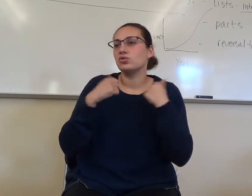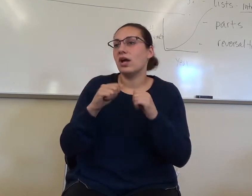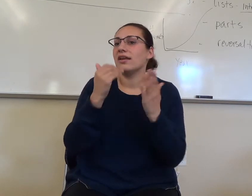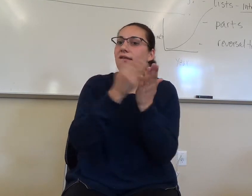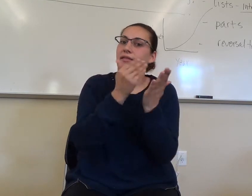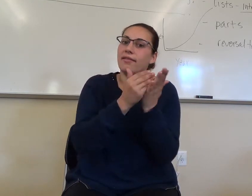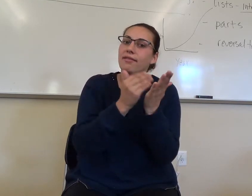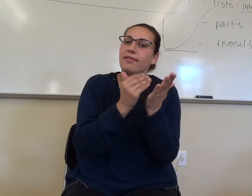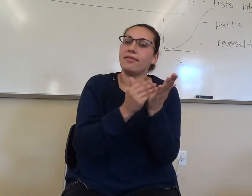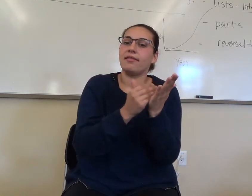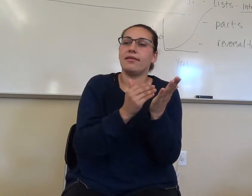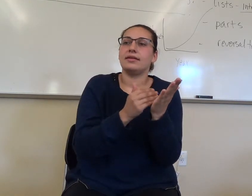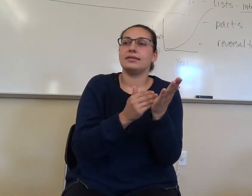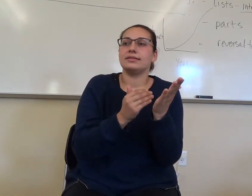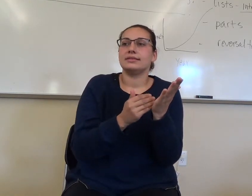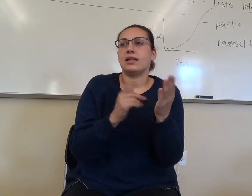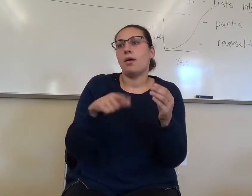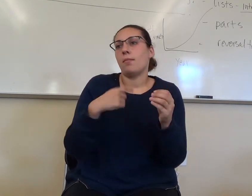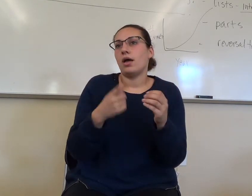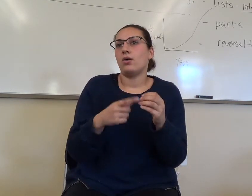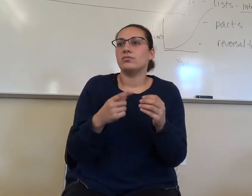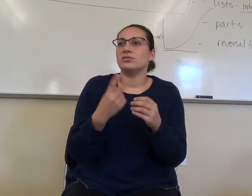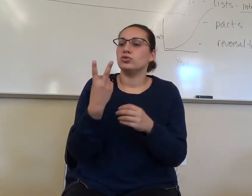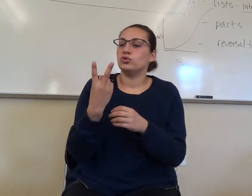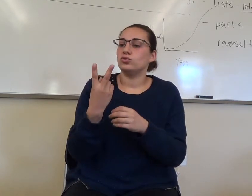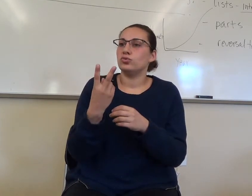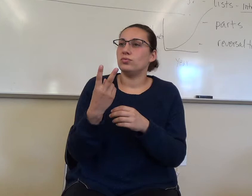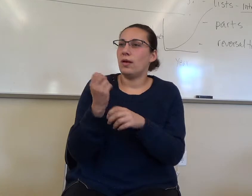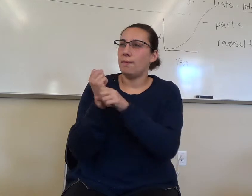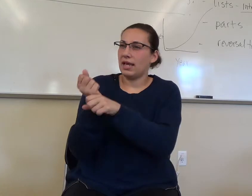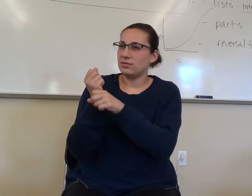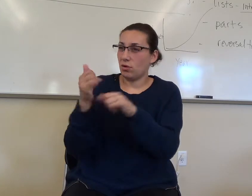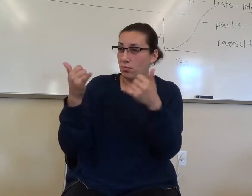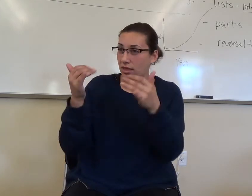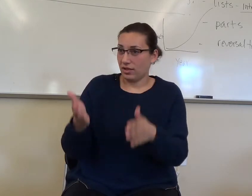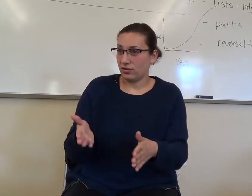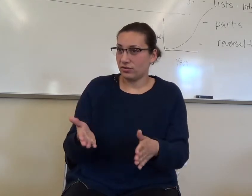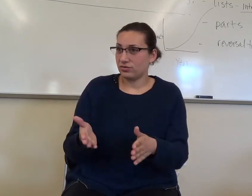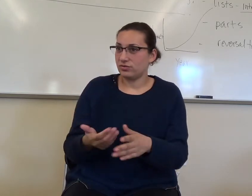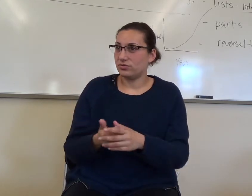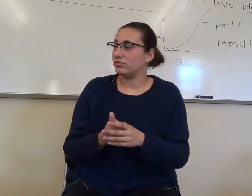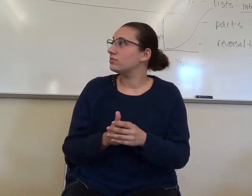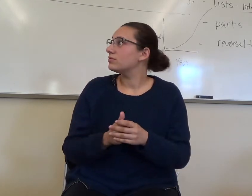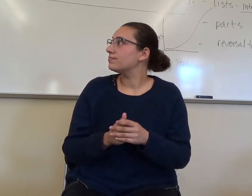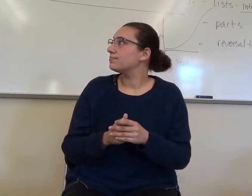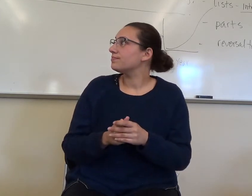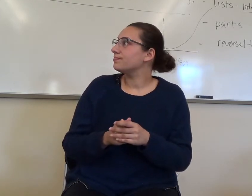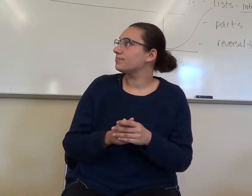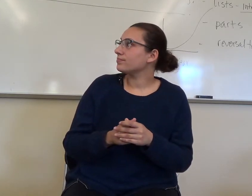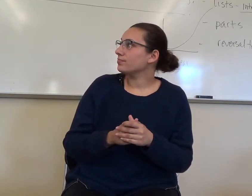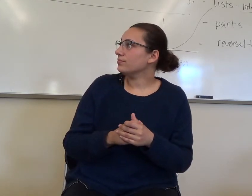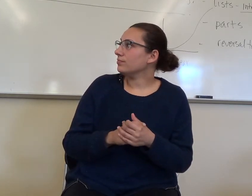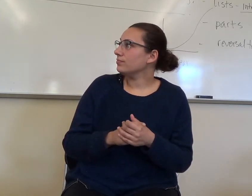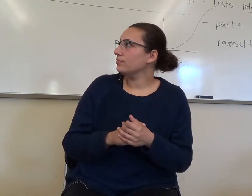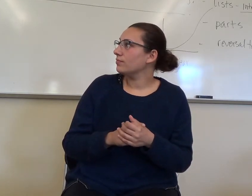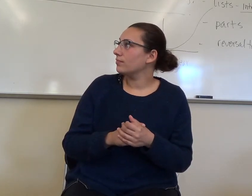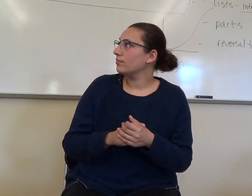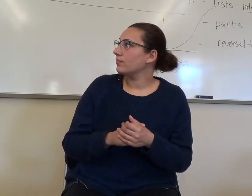all that business about Hank Greenberg trying to beat Babe Ruth's record and they wouldn't let him and all this stuff.